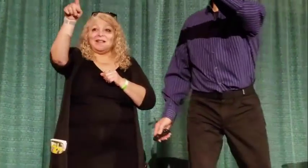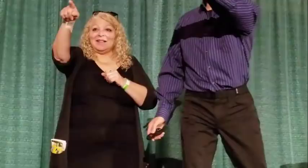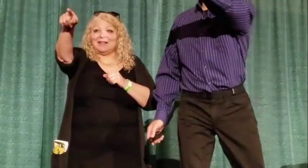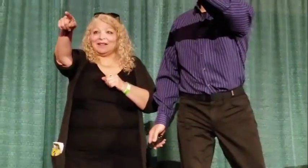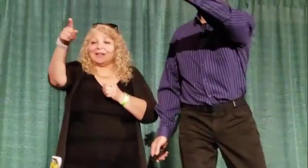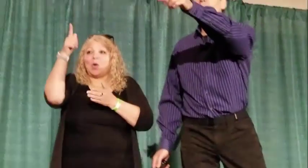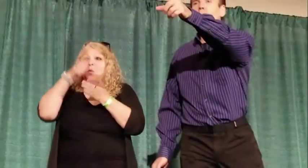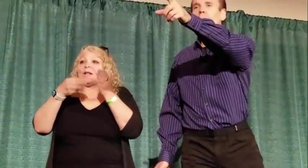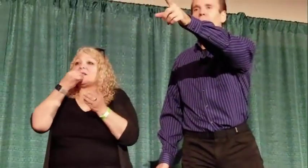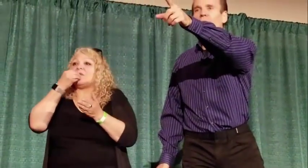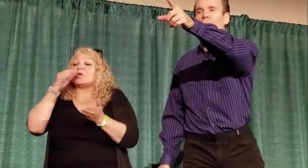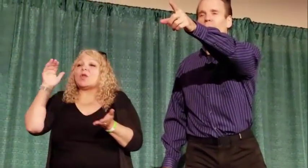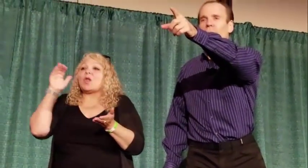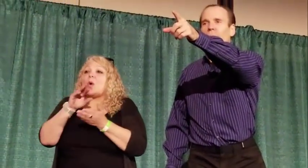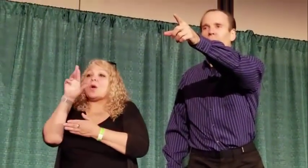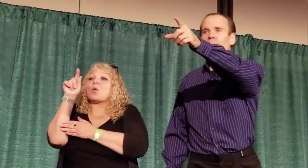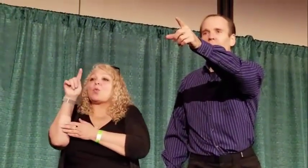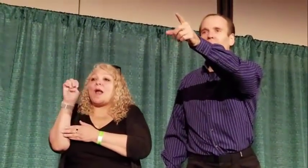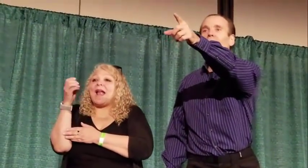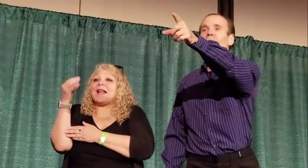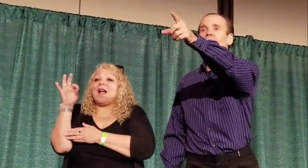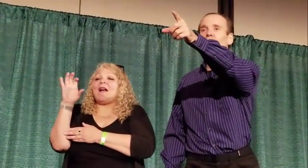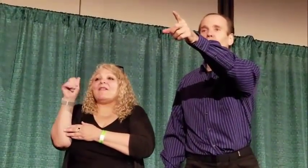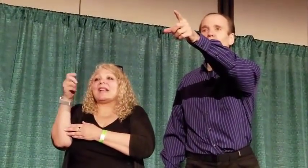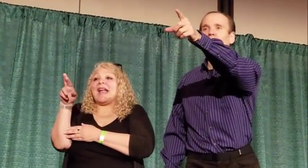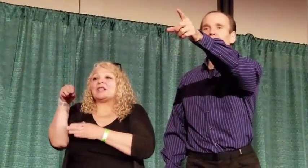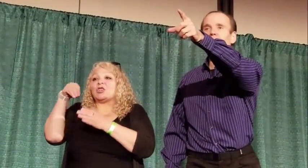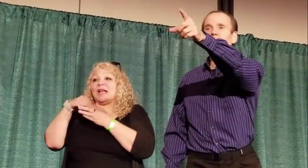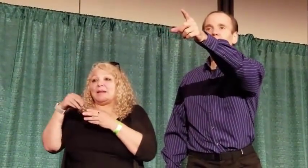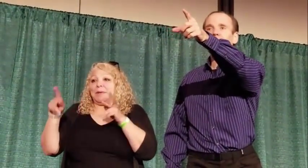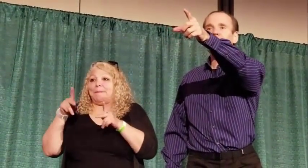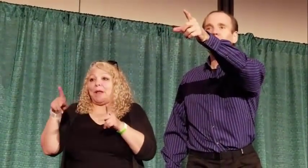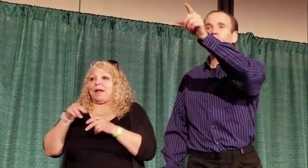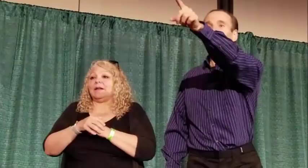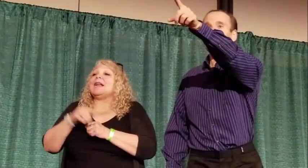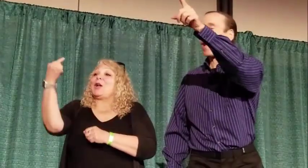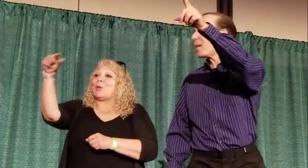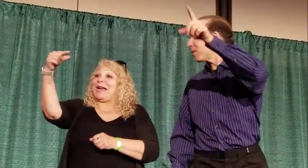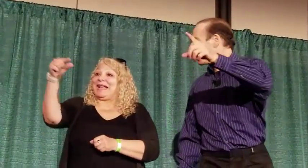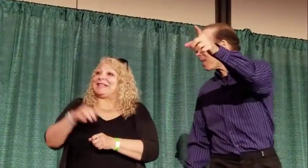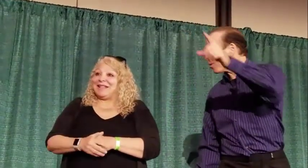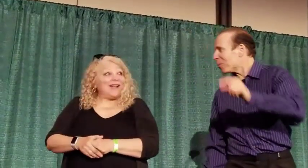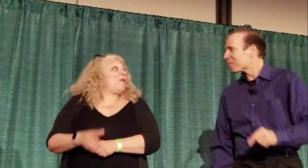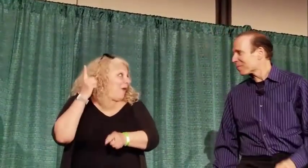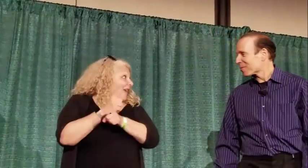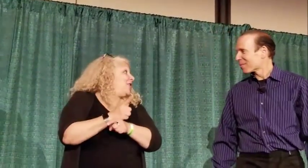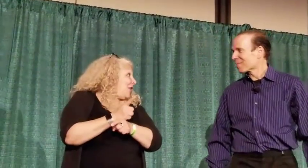What's the food linked to lower rates of cancer in humans? Greens, right?